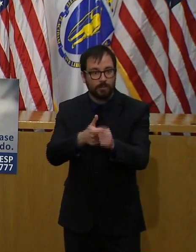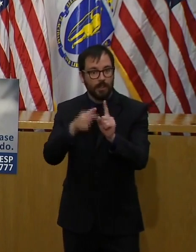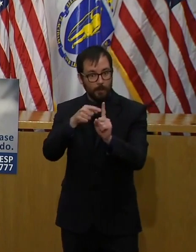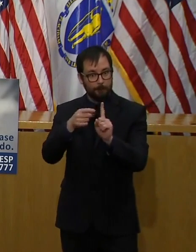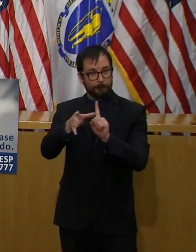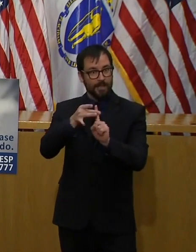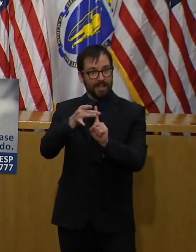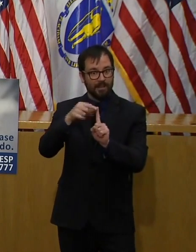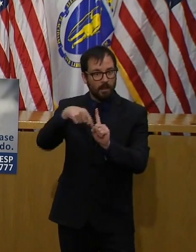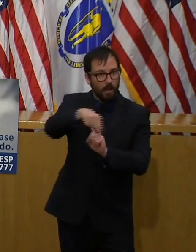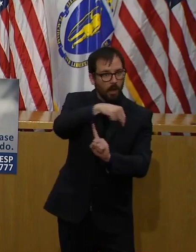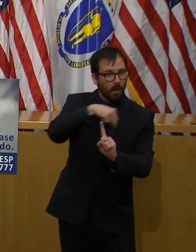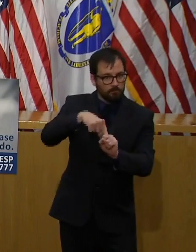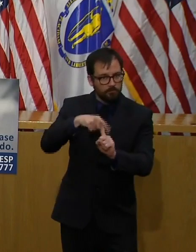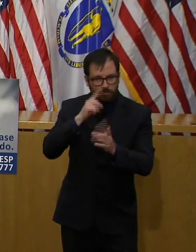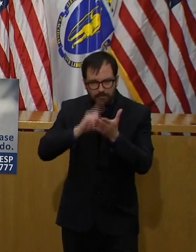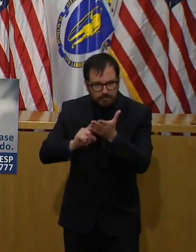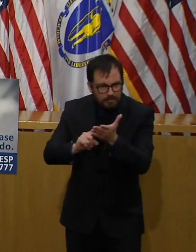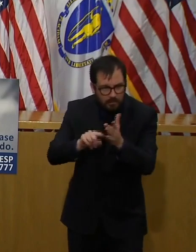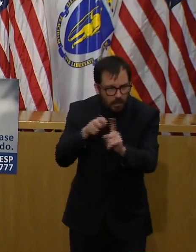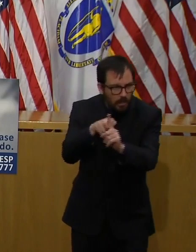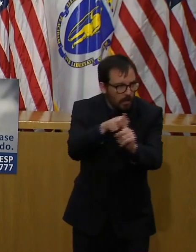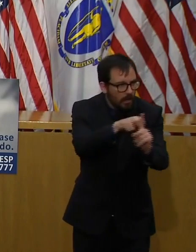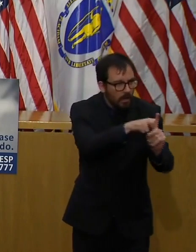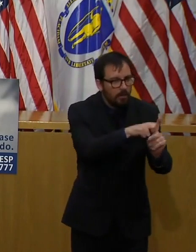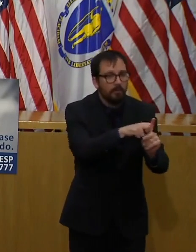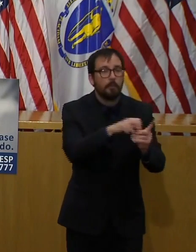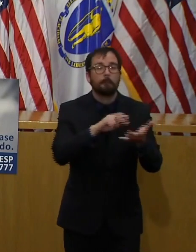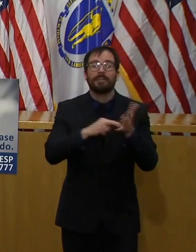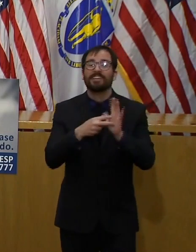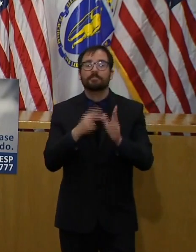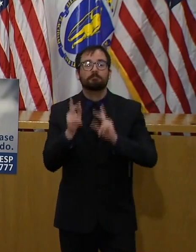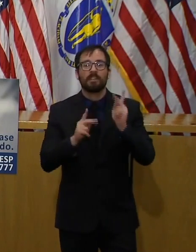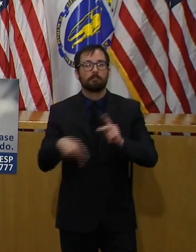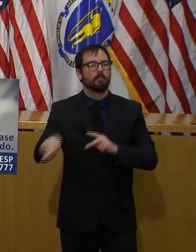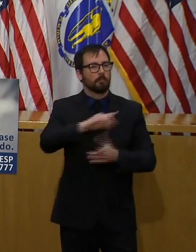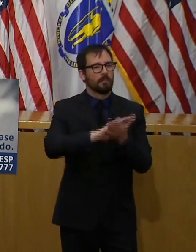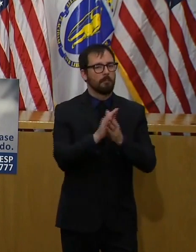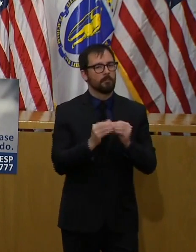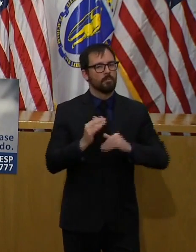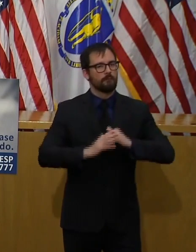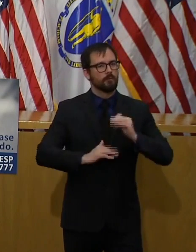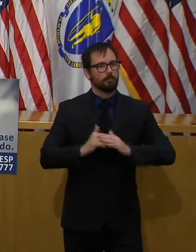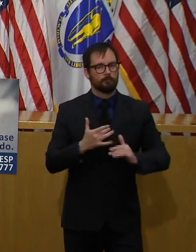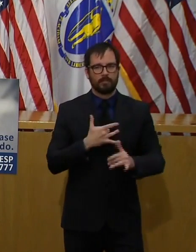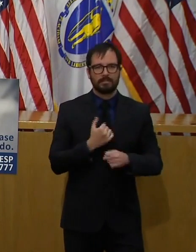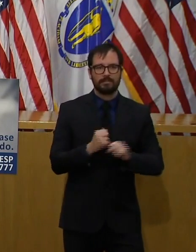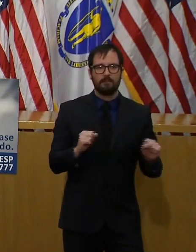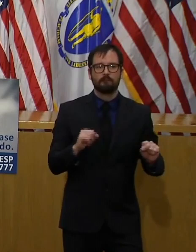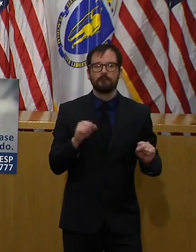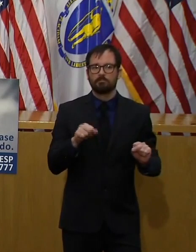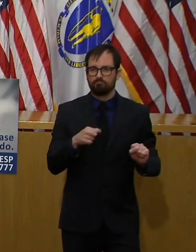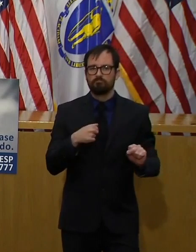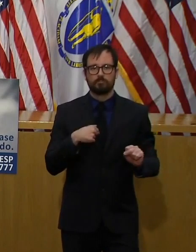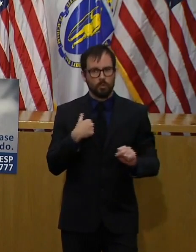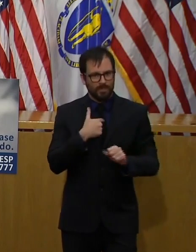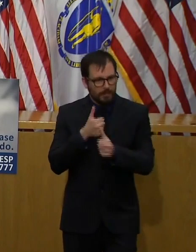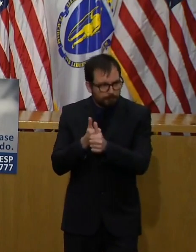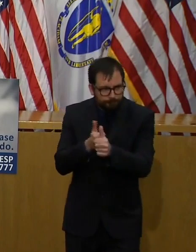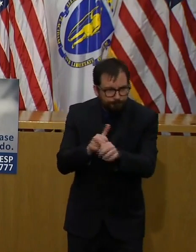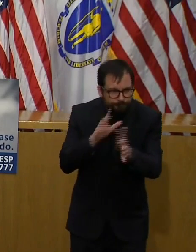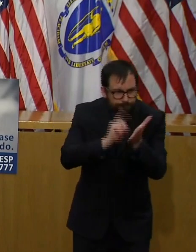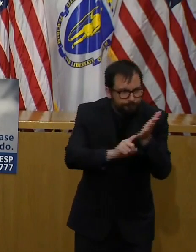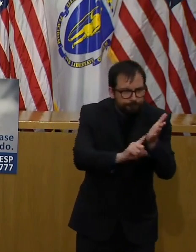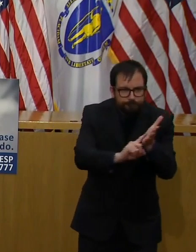the virus, we need to have a very significant contact tracing program in place that can ensure that we identify people who